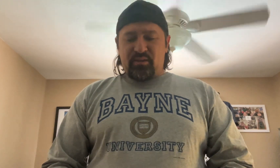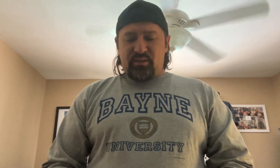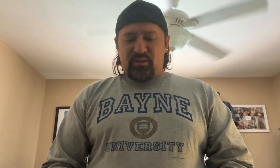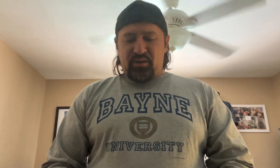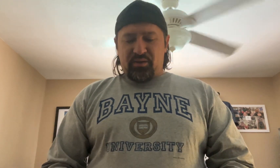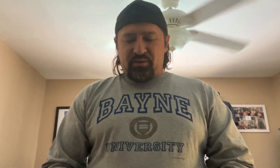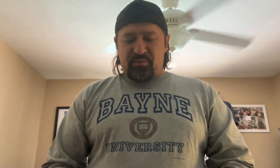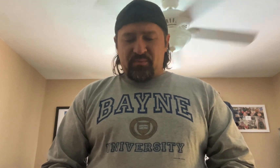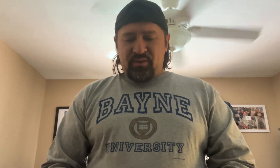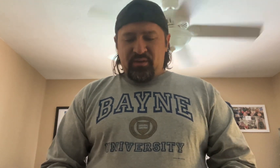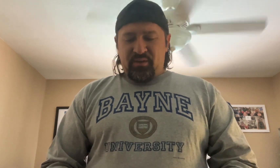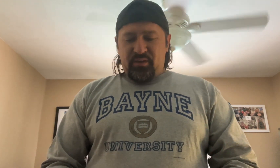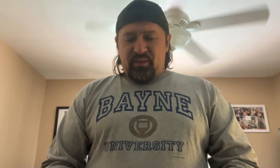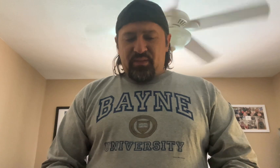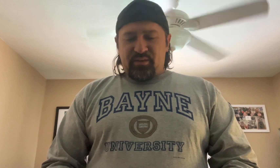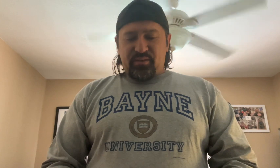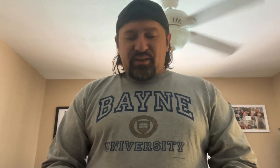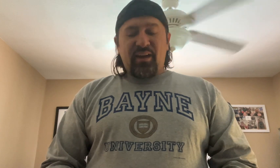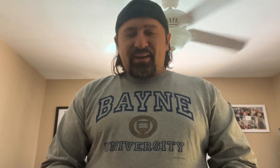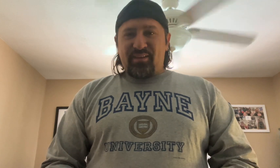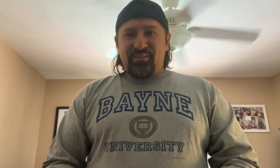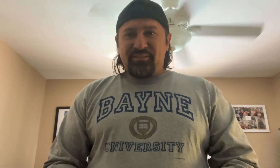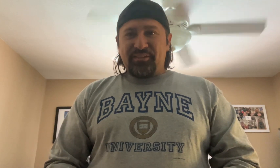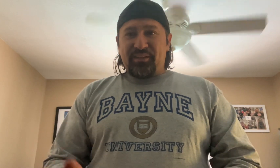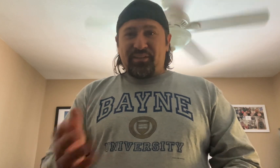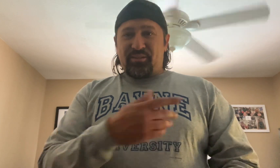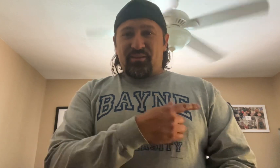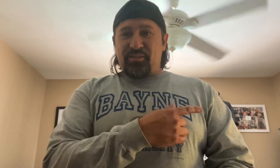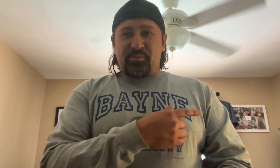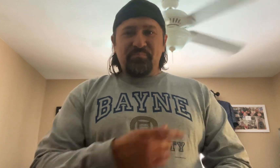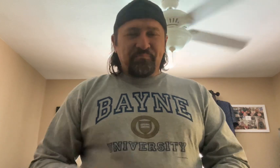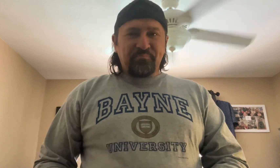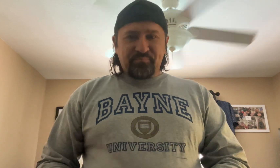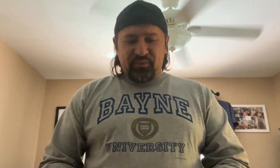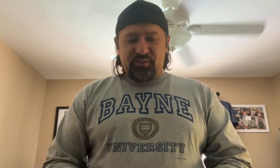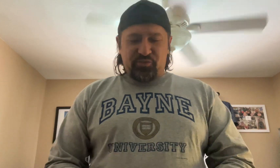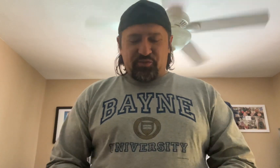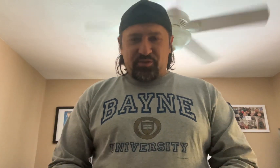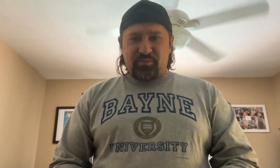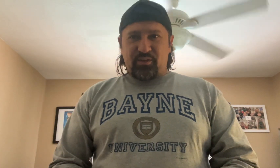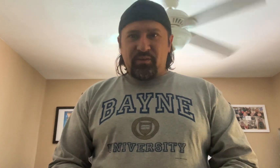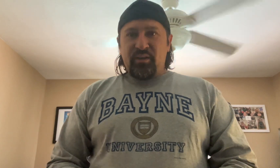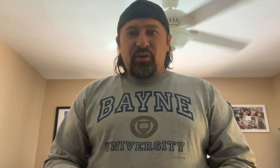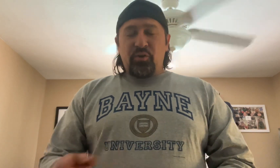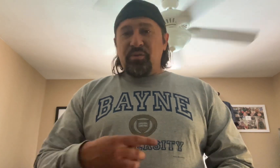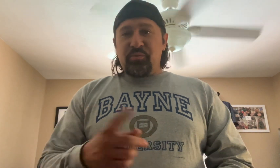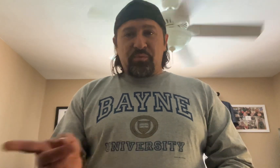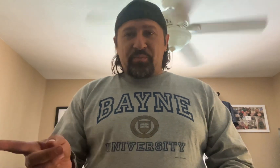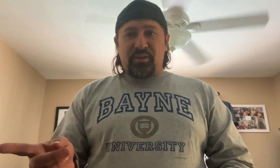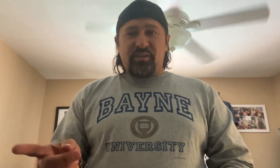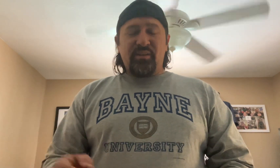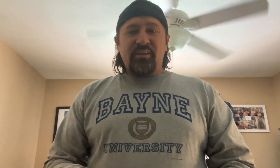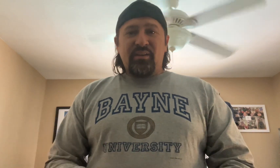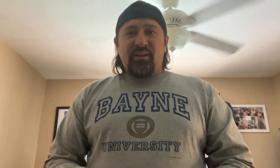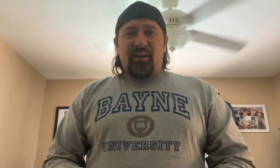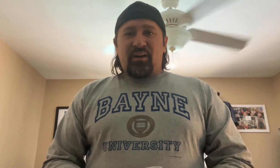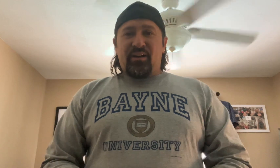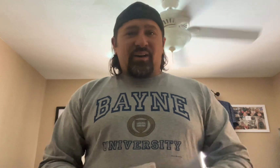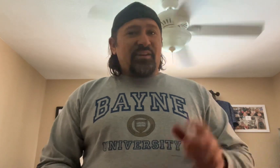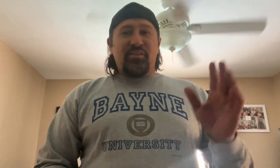then the guy, the husband, he introduced himself. Her name was Rebecca. I could never